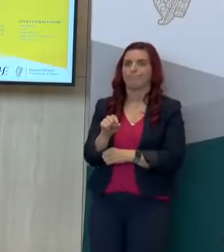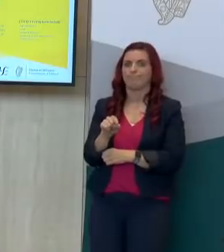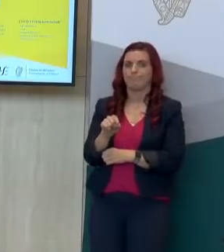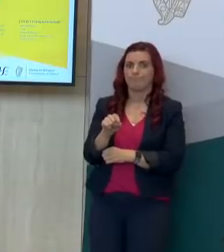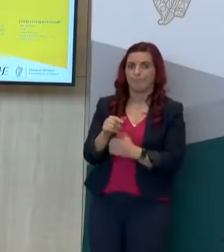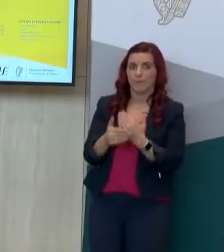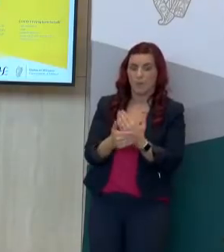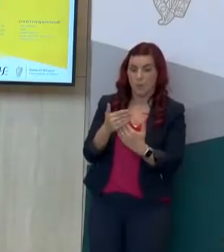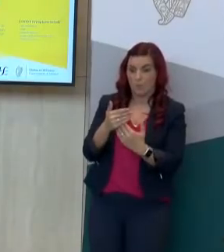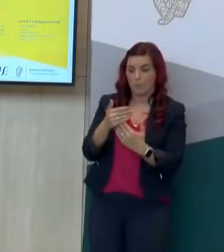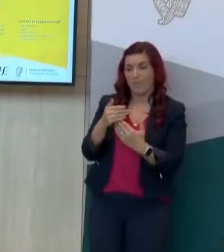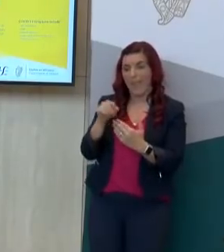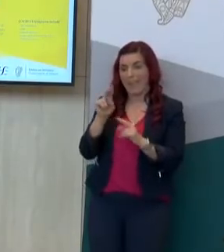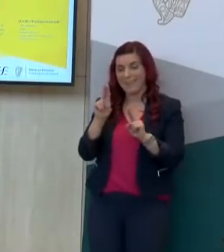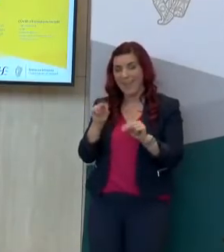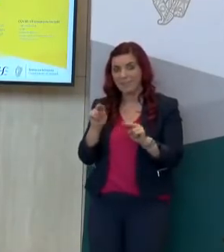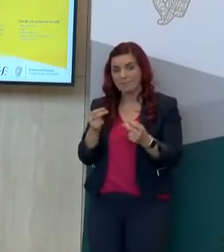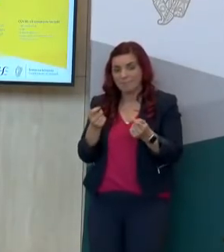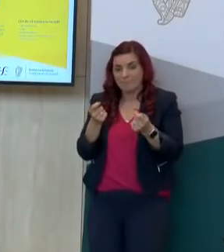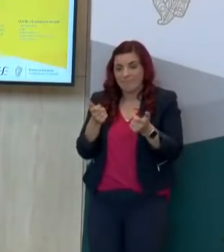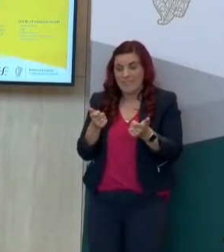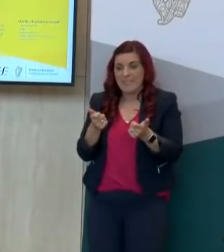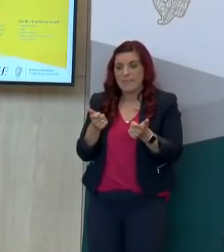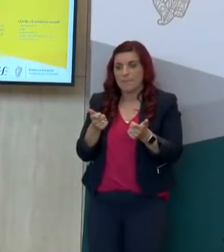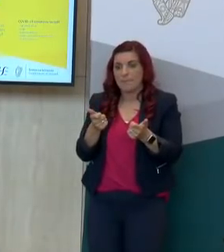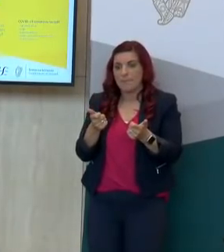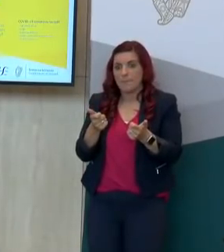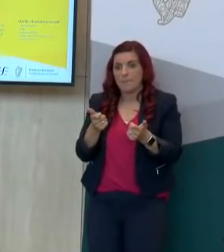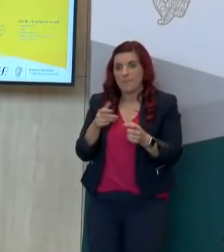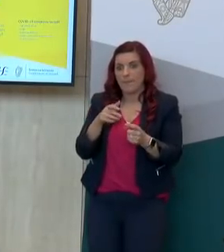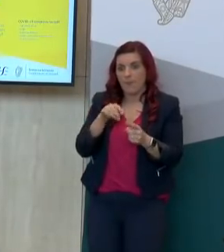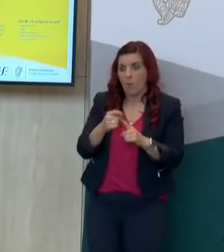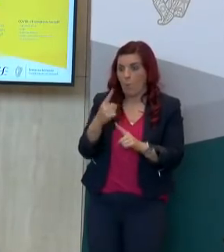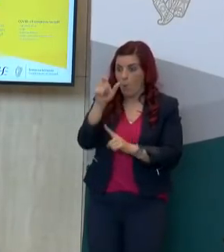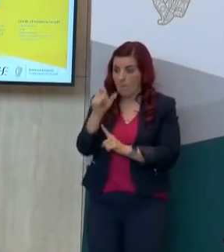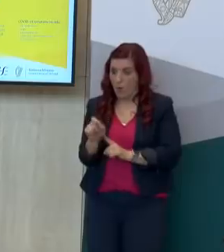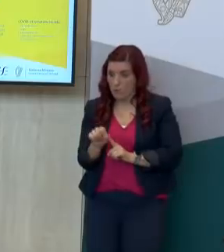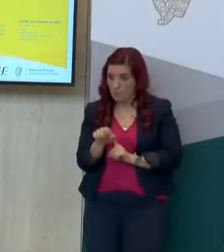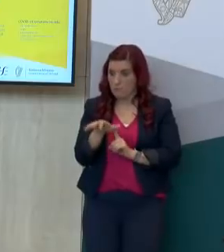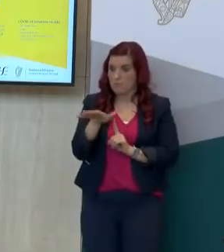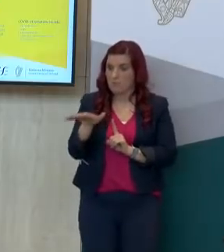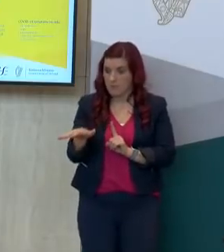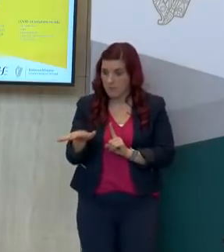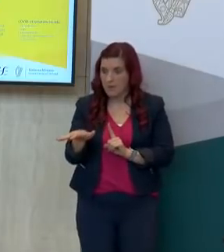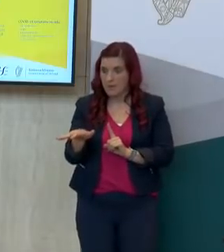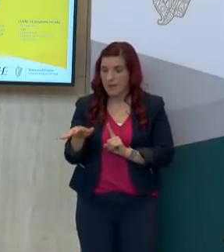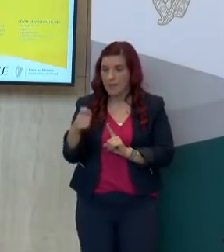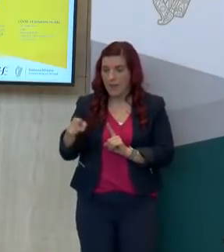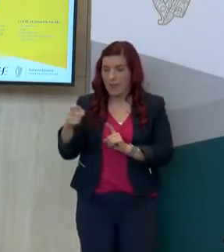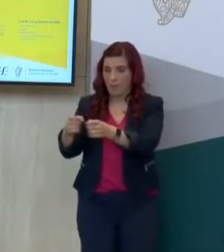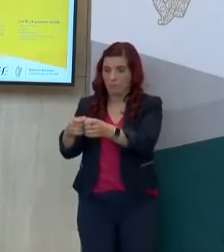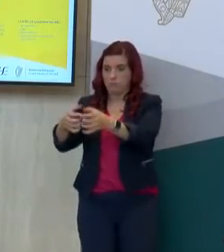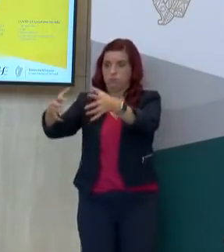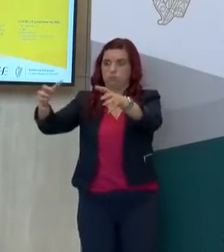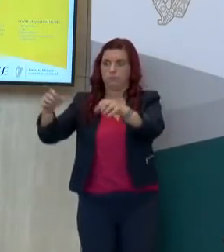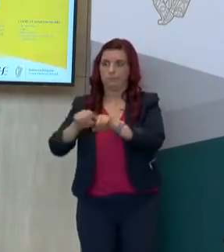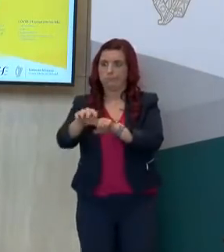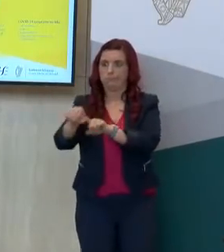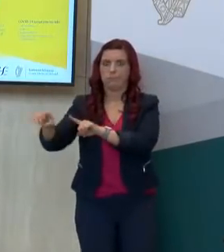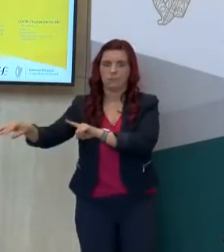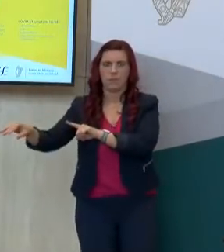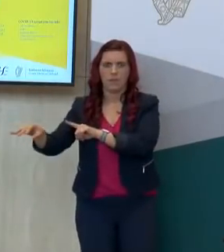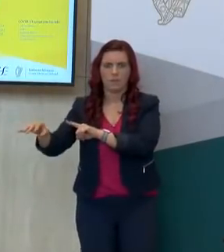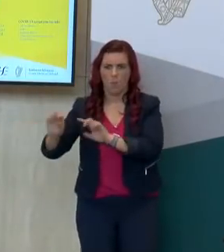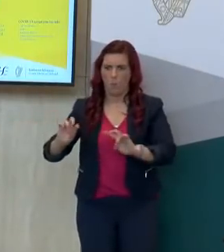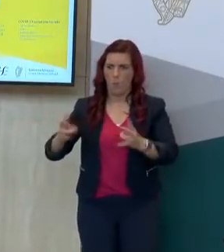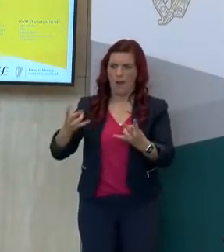cases, that can lead to not just one person, but then exponentially an increased number of people. So